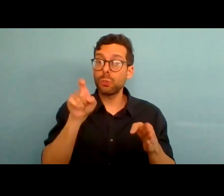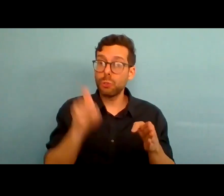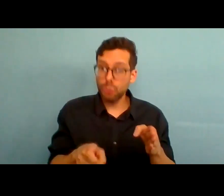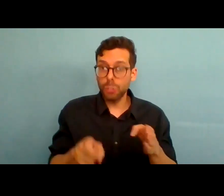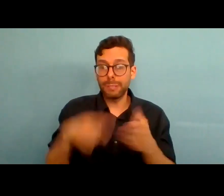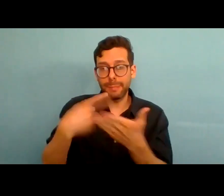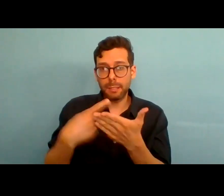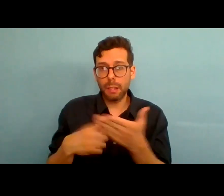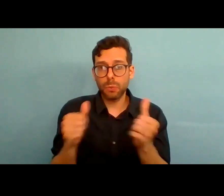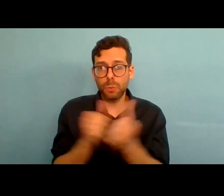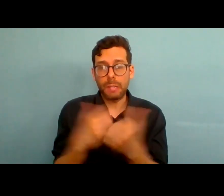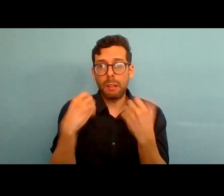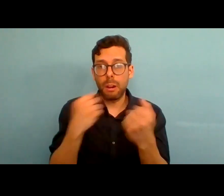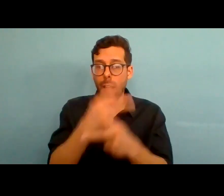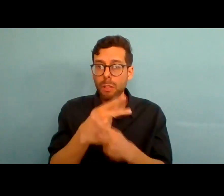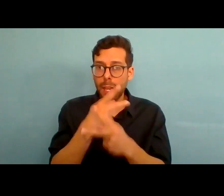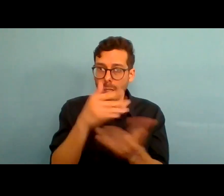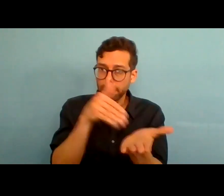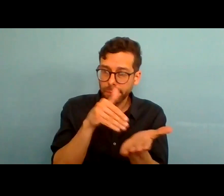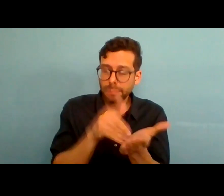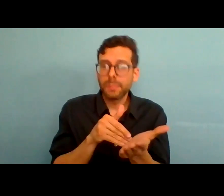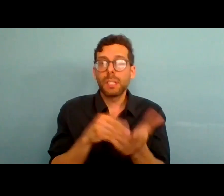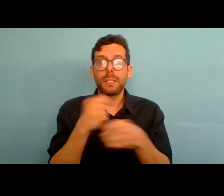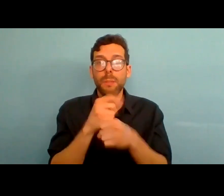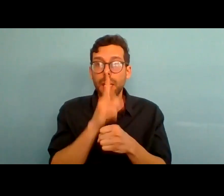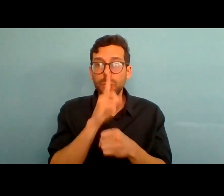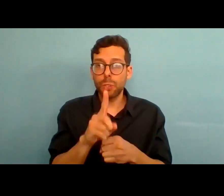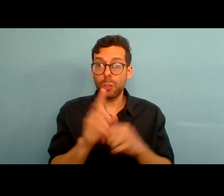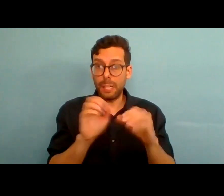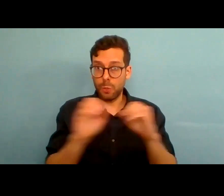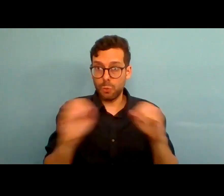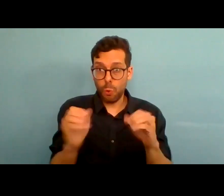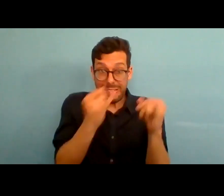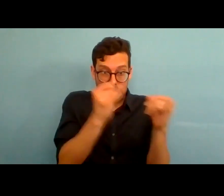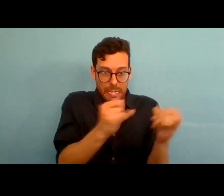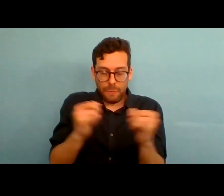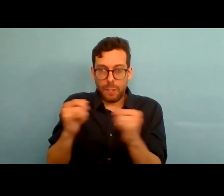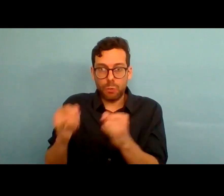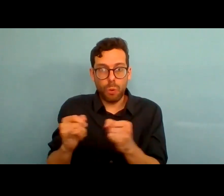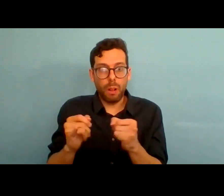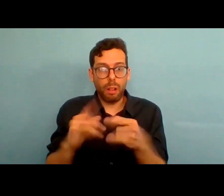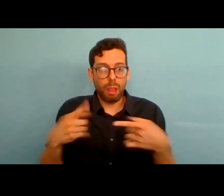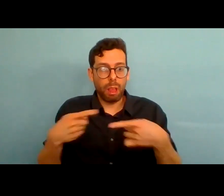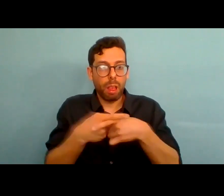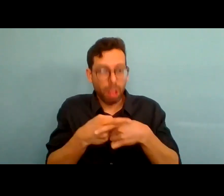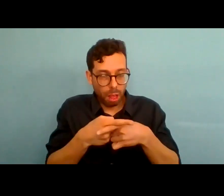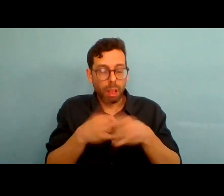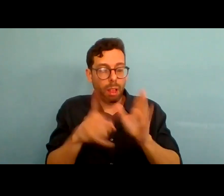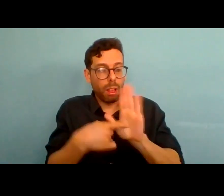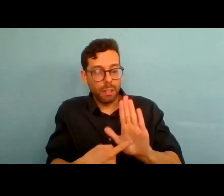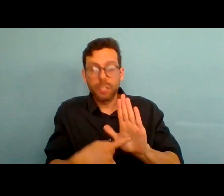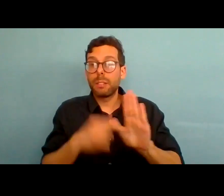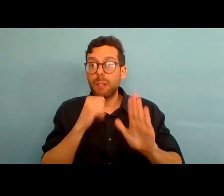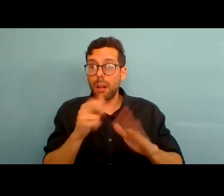make sure that there aren't any individual level contraindications for using melatonin. in general, no, again,